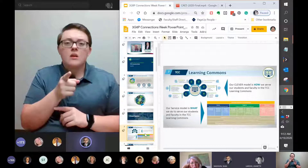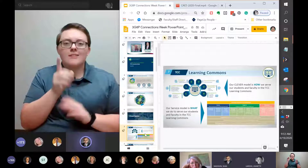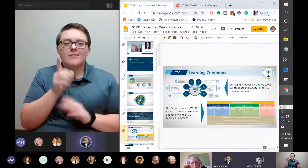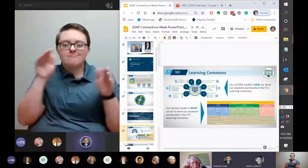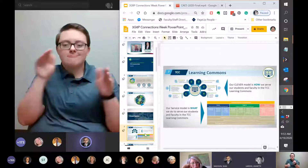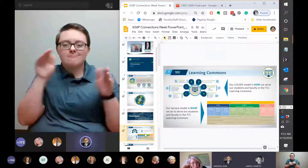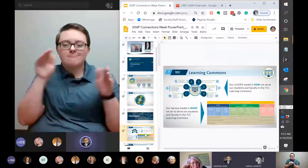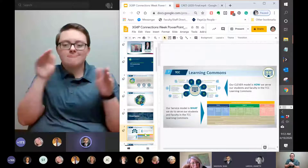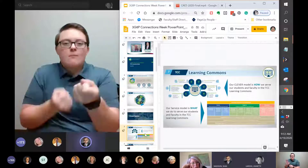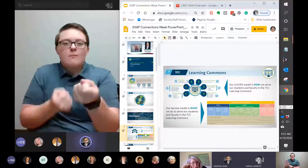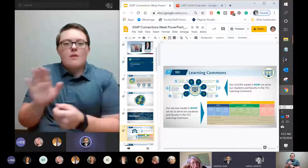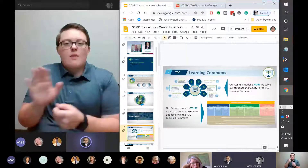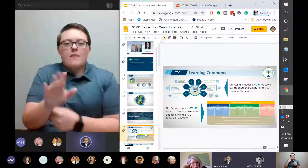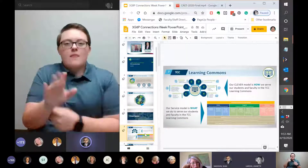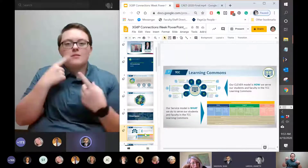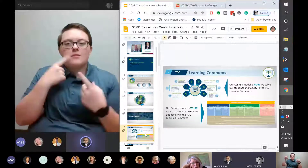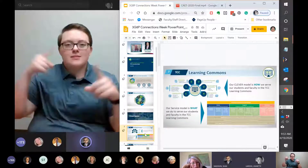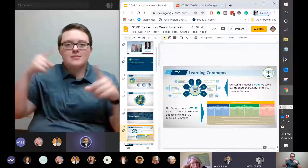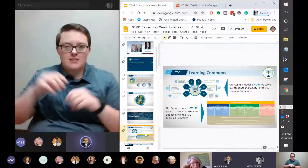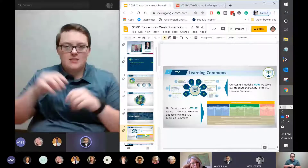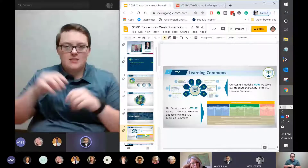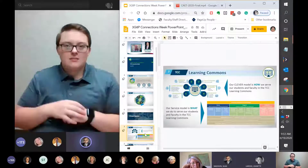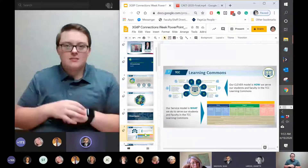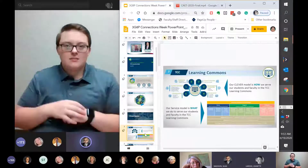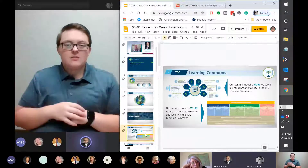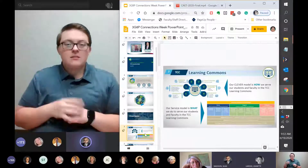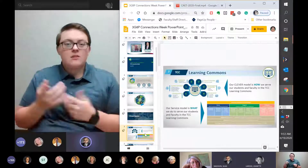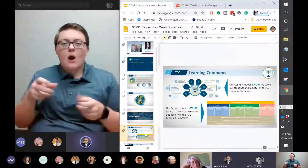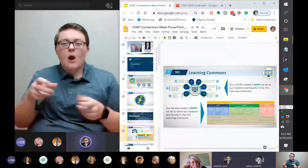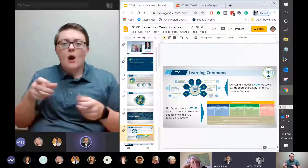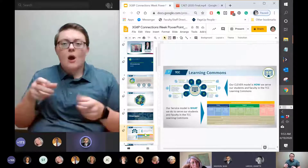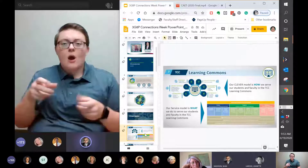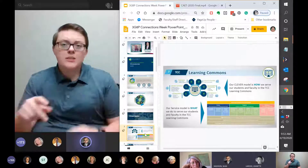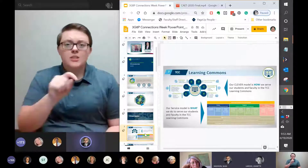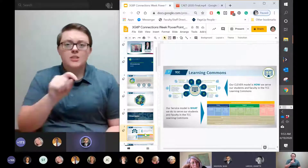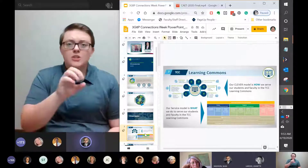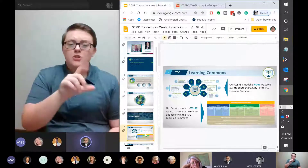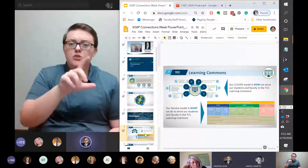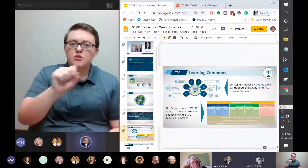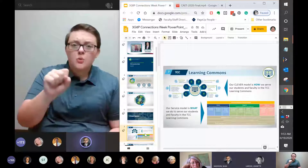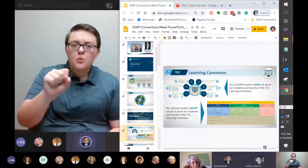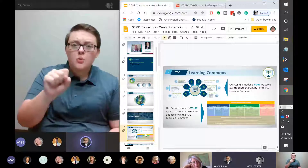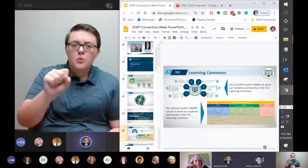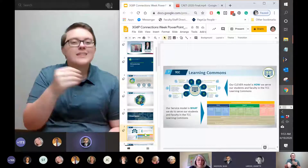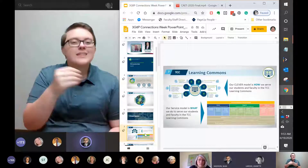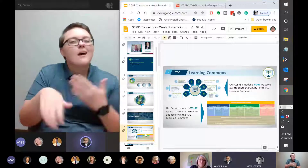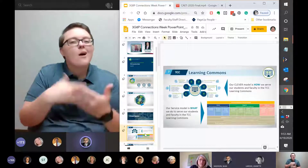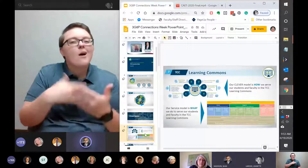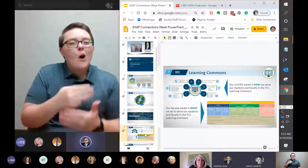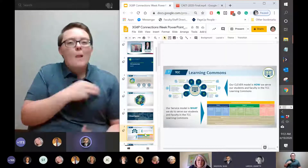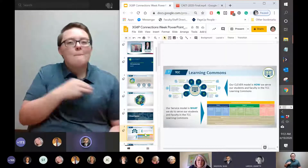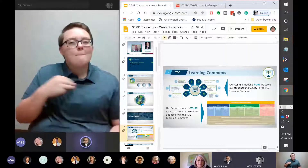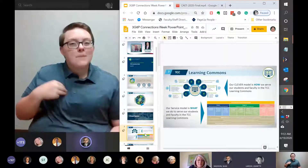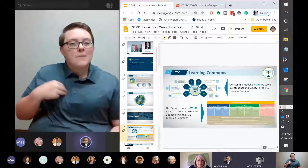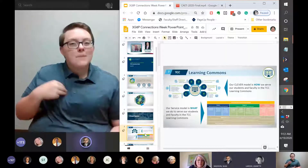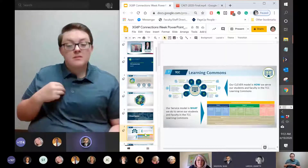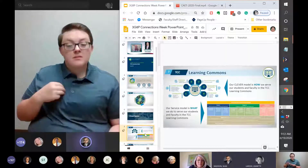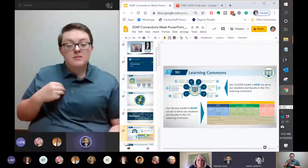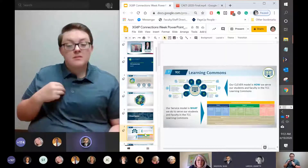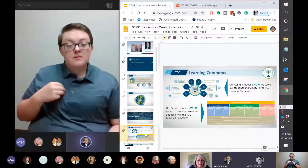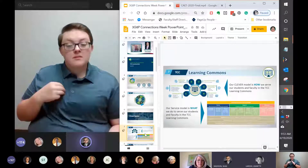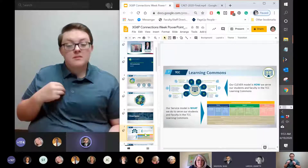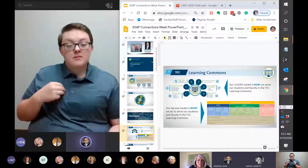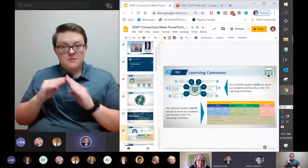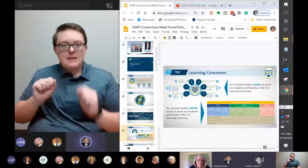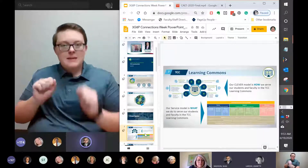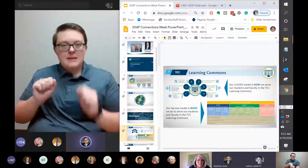success. And it provides opportunities, tools, and all members of the college community will be engaged in the